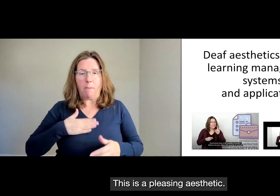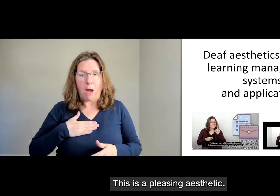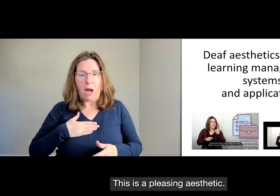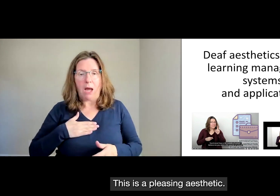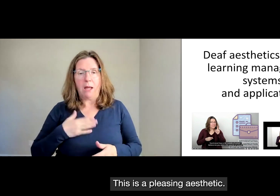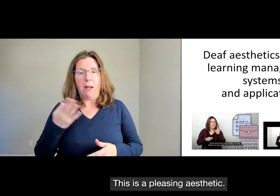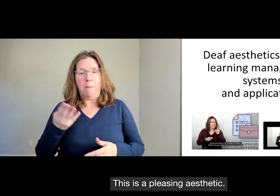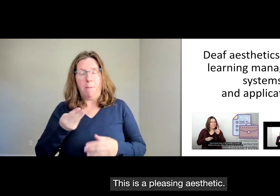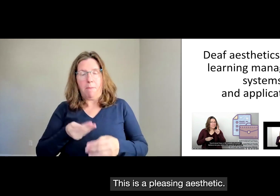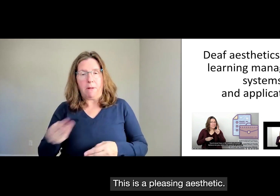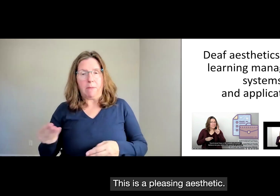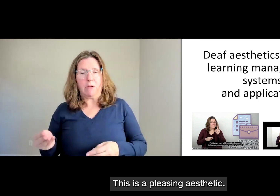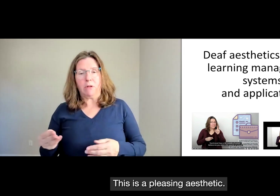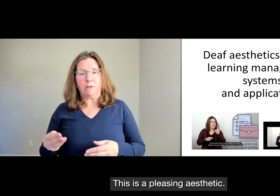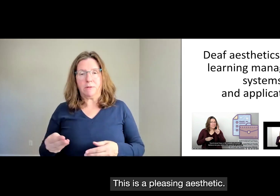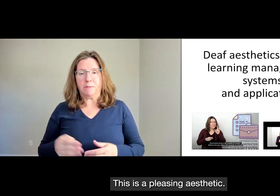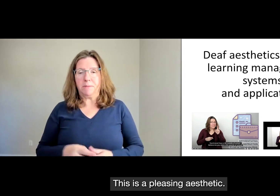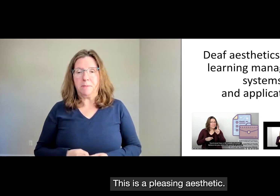aesthetic.